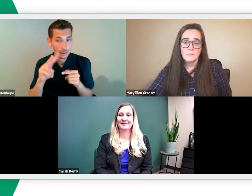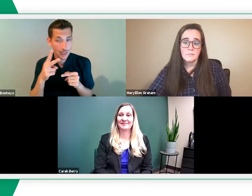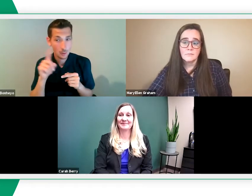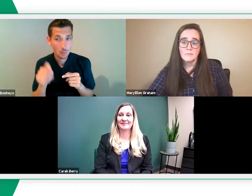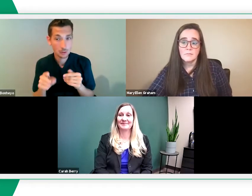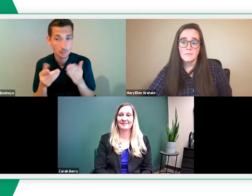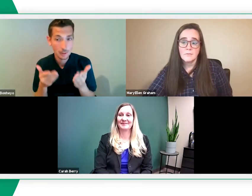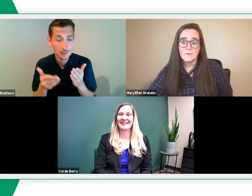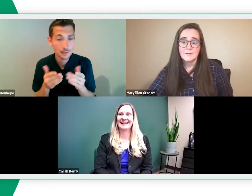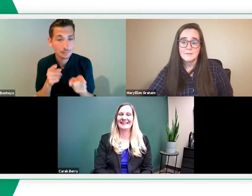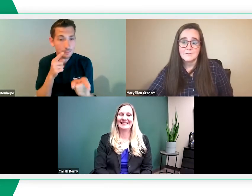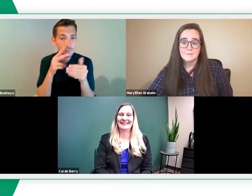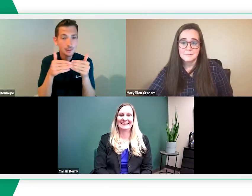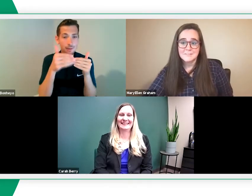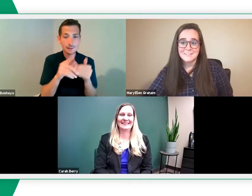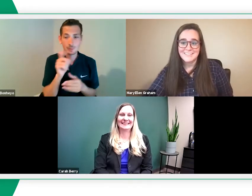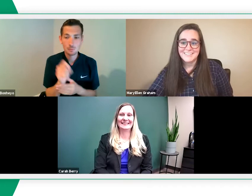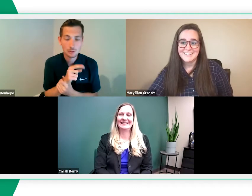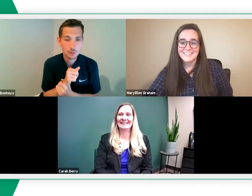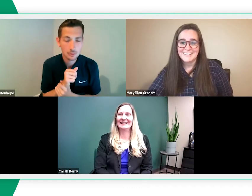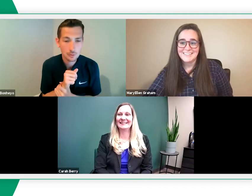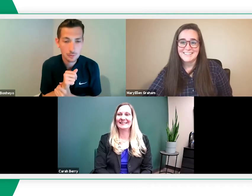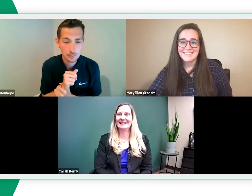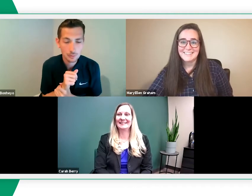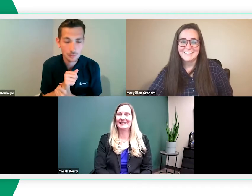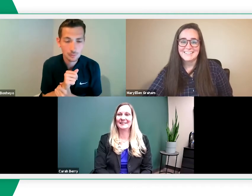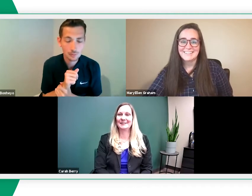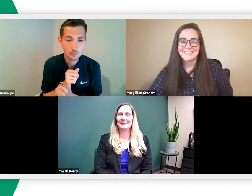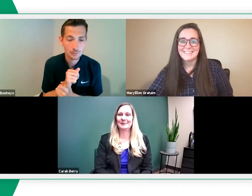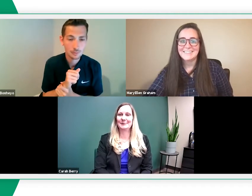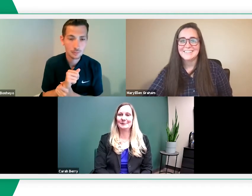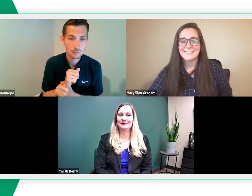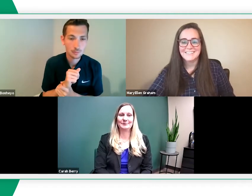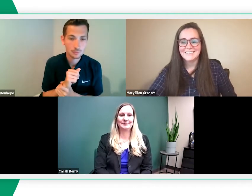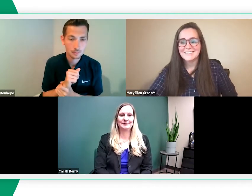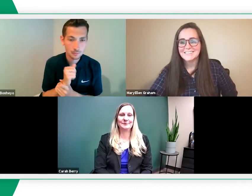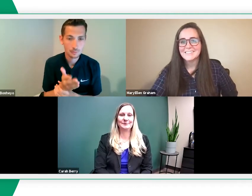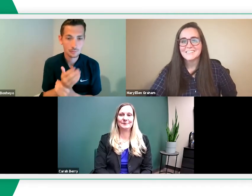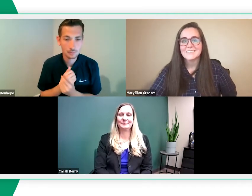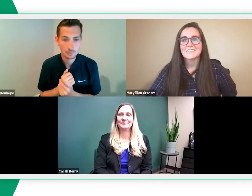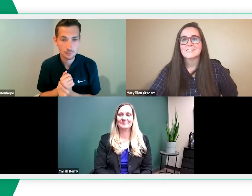Okay, so which could lead to our second question. So if you can switch to the next slide.